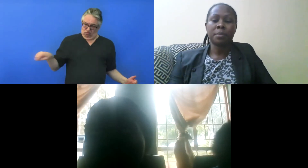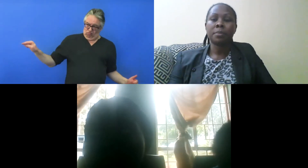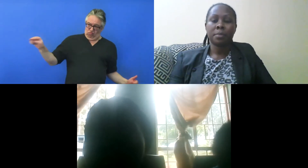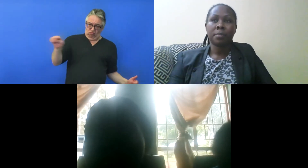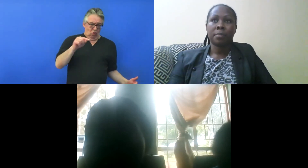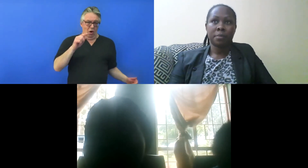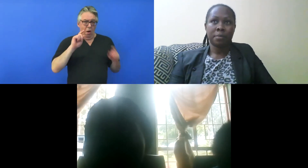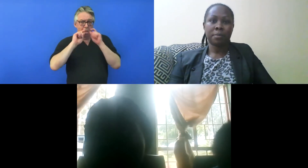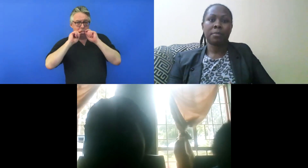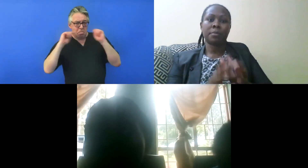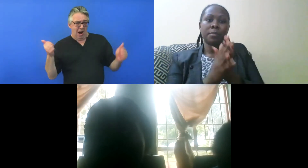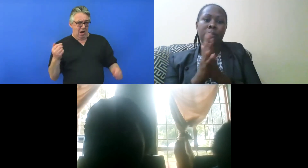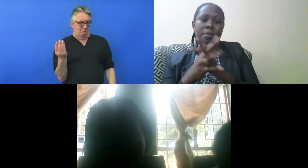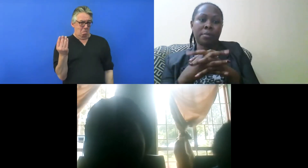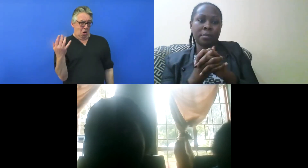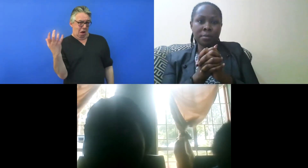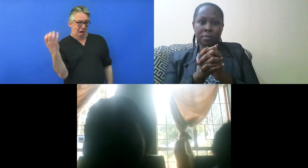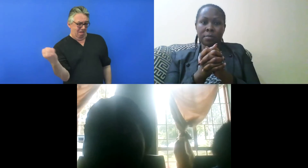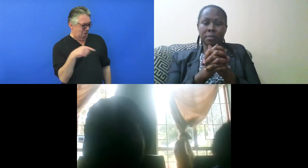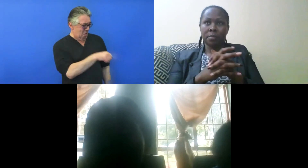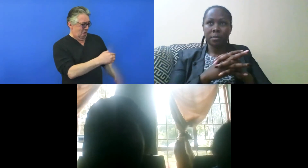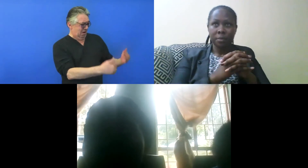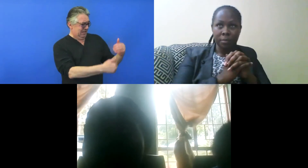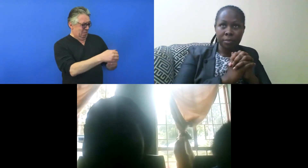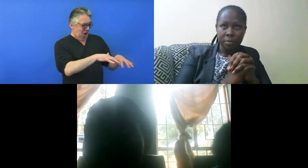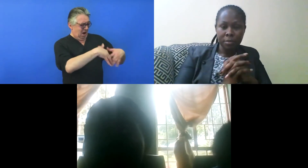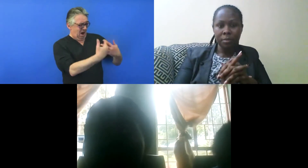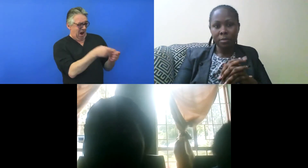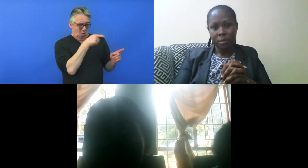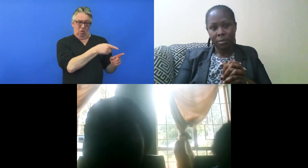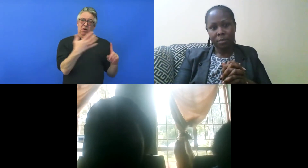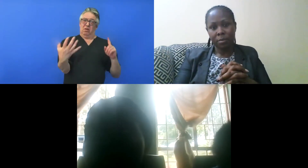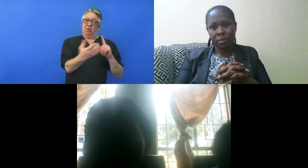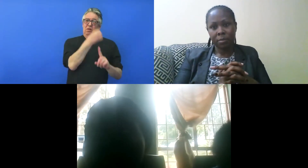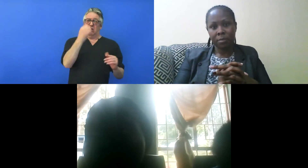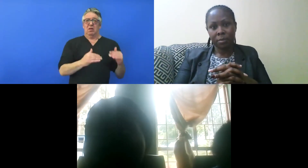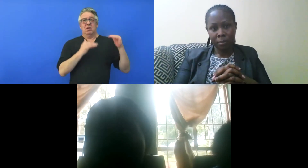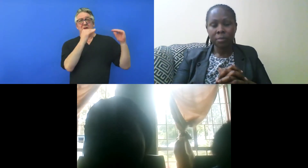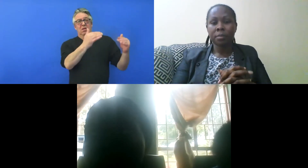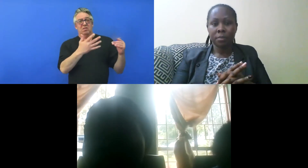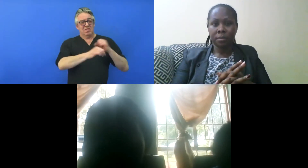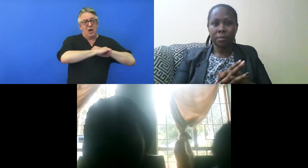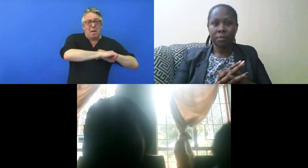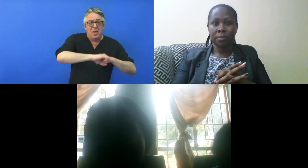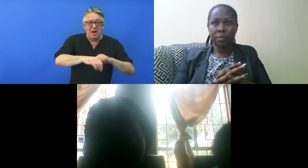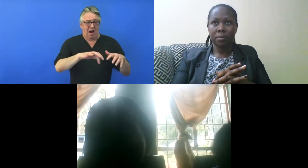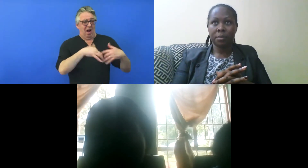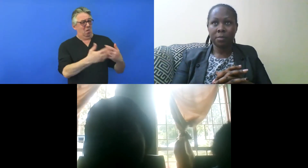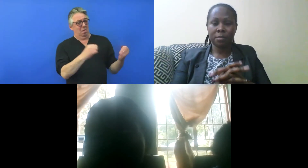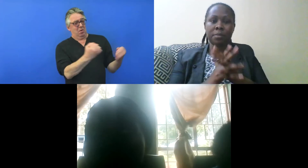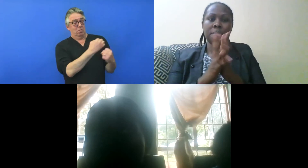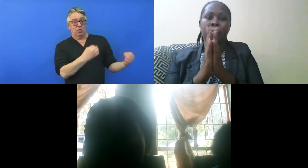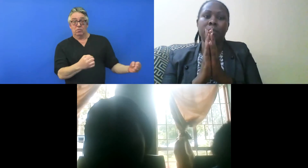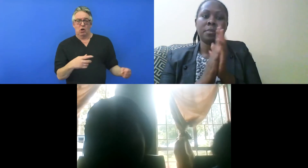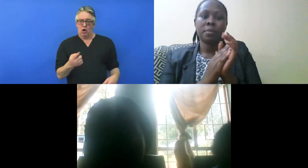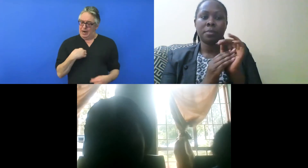have money, but you are disabled. How can you reach that place like to do the campaign and the like? But I just told myself that